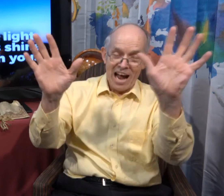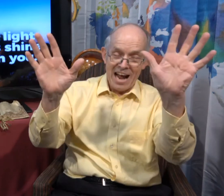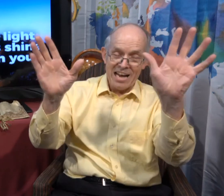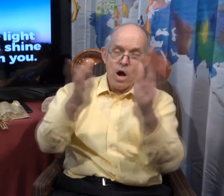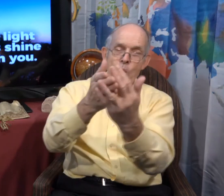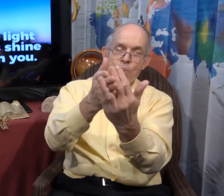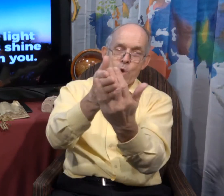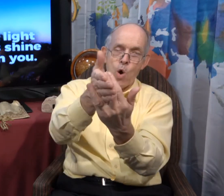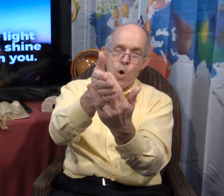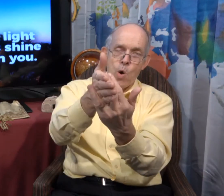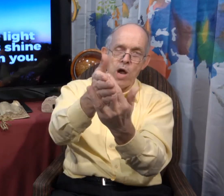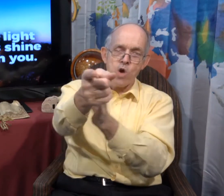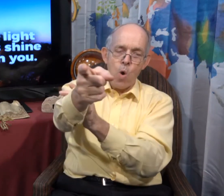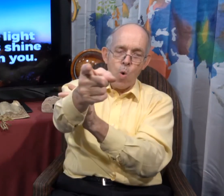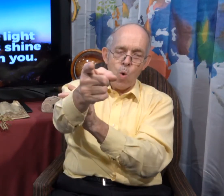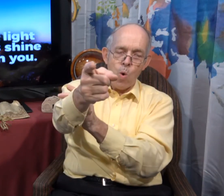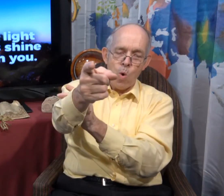shine through you.